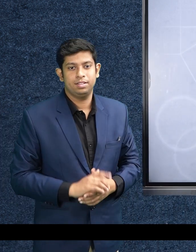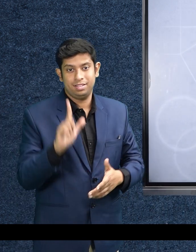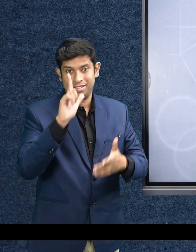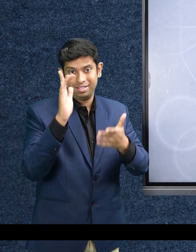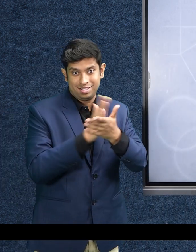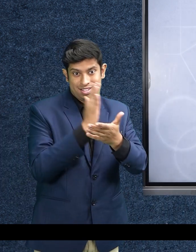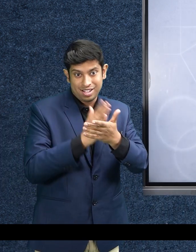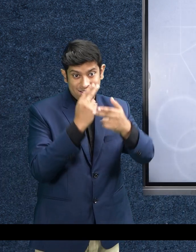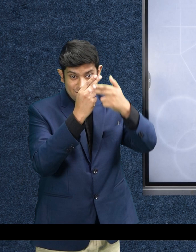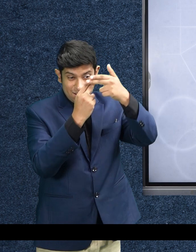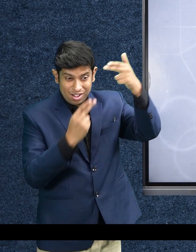Summary of the lesson.